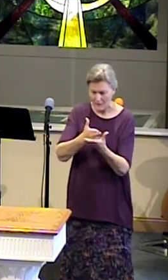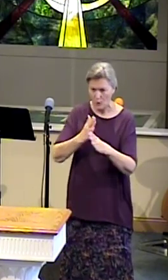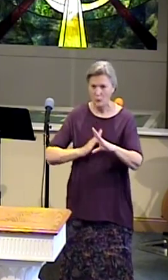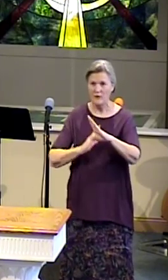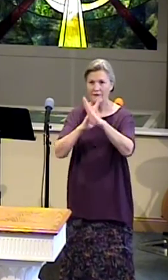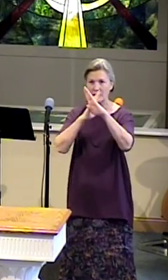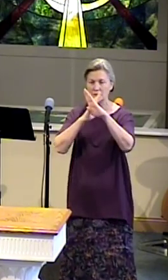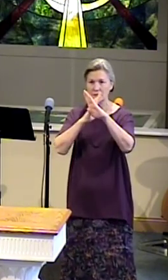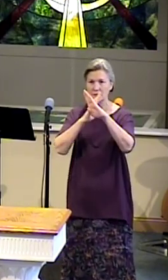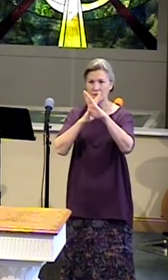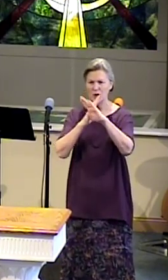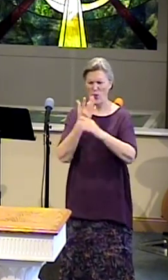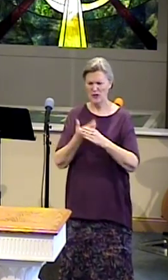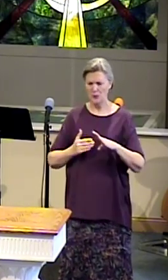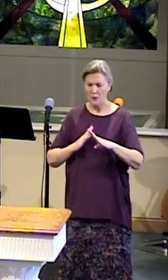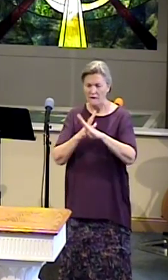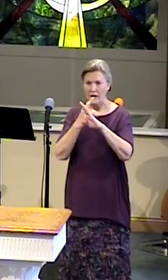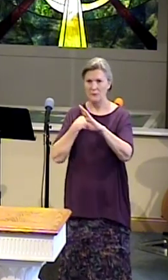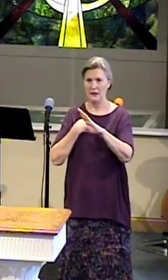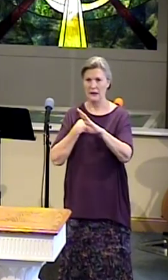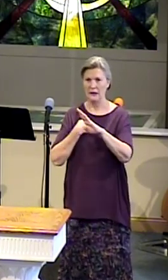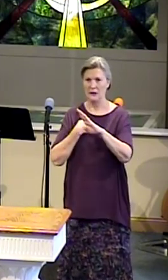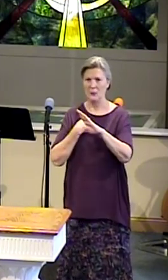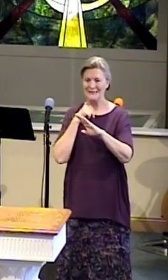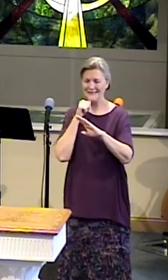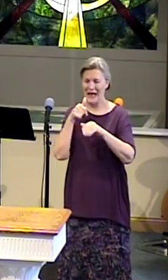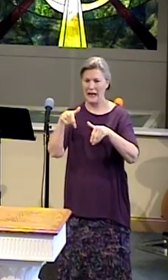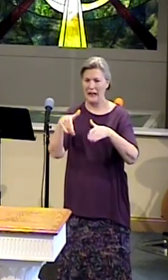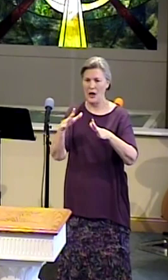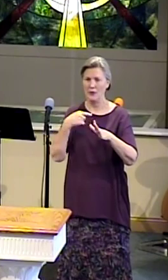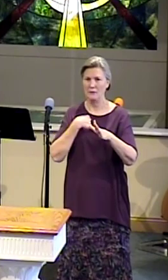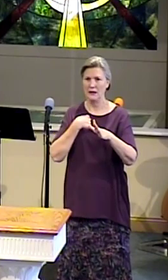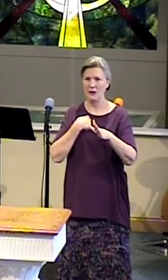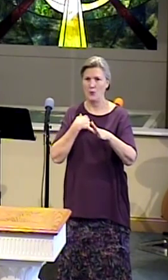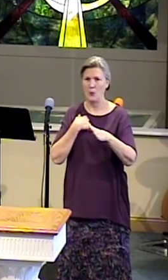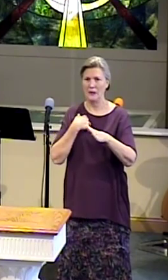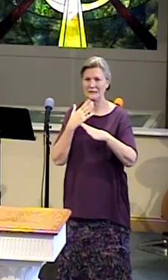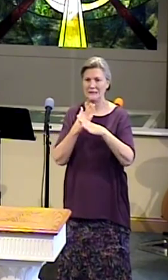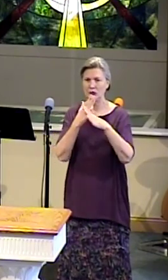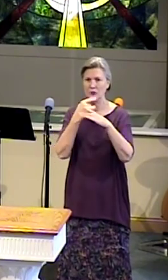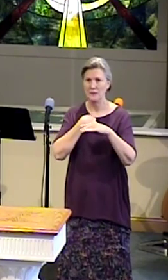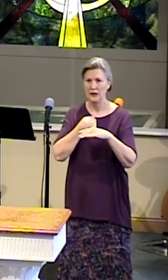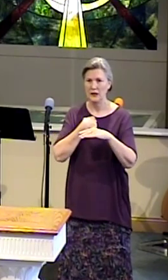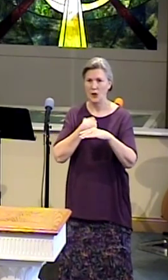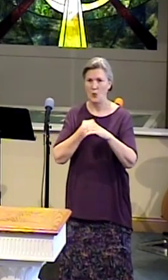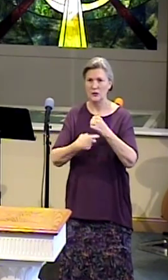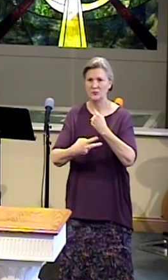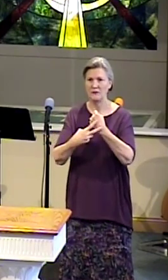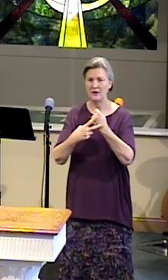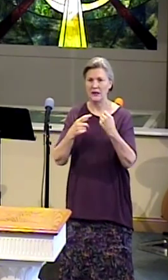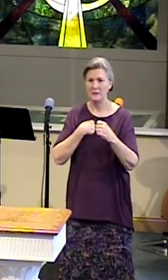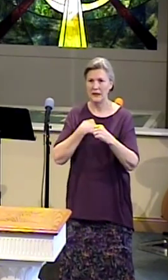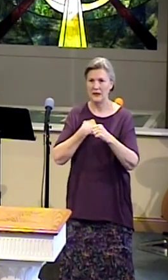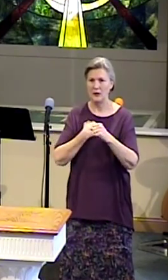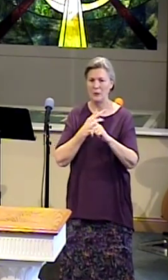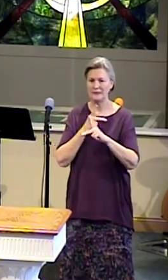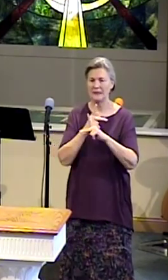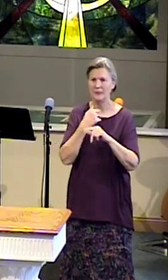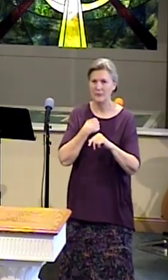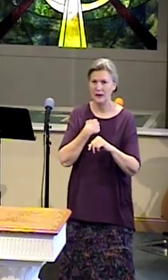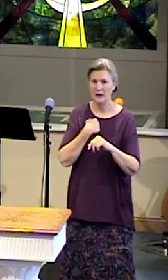me? What's forbidding me? What's hindering me? What's keeping me from?